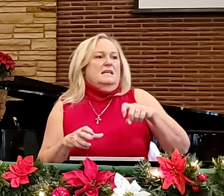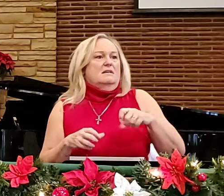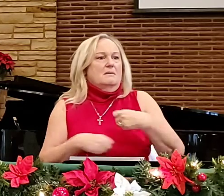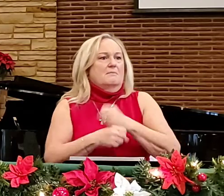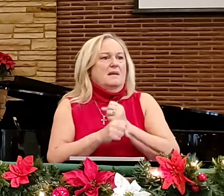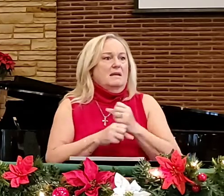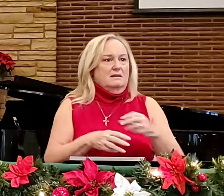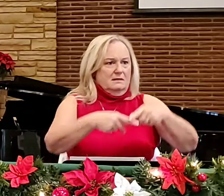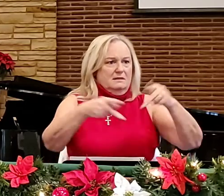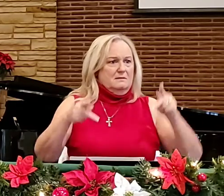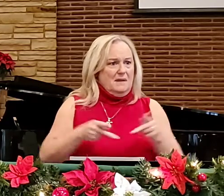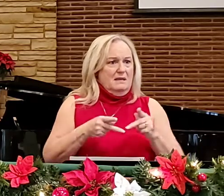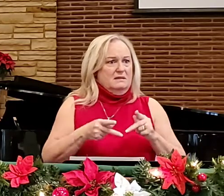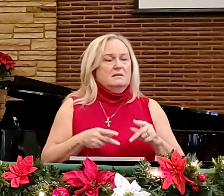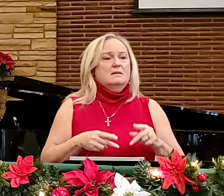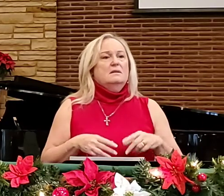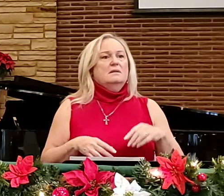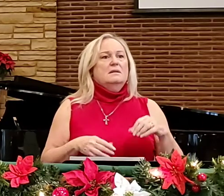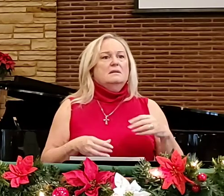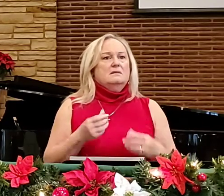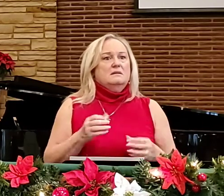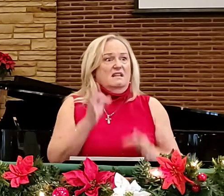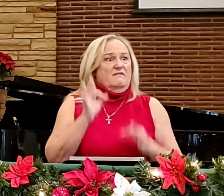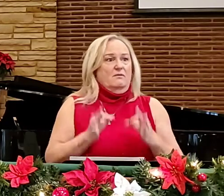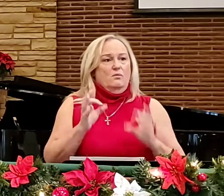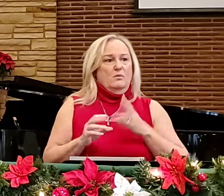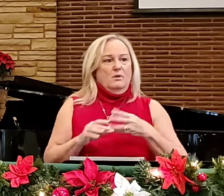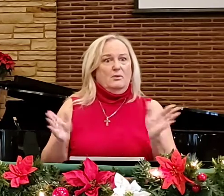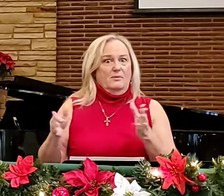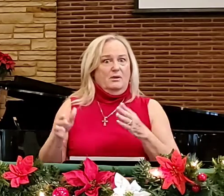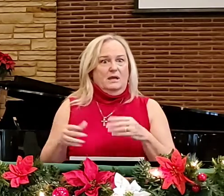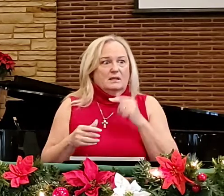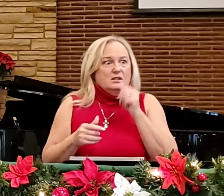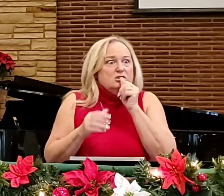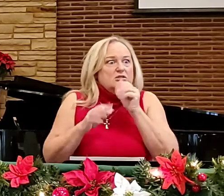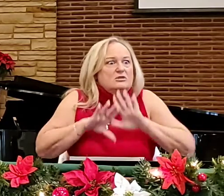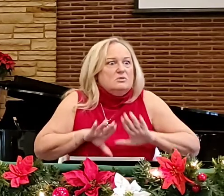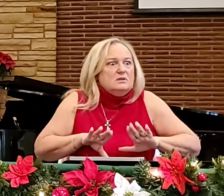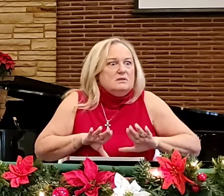space. It's almost as if we were preparing in secrecy.